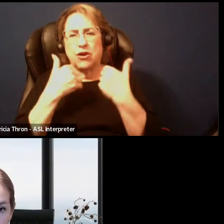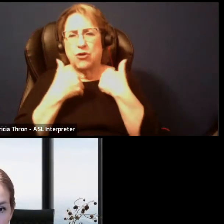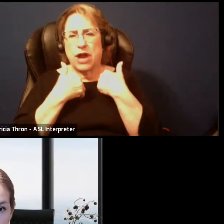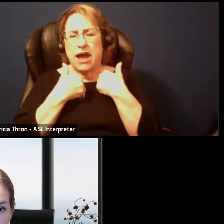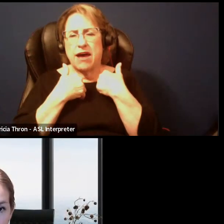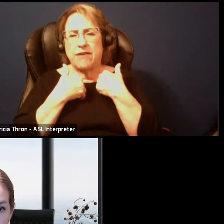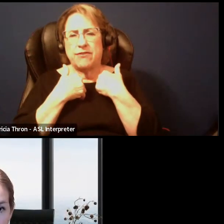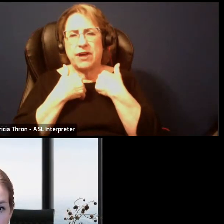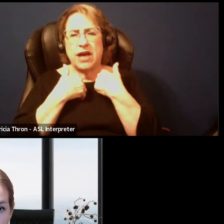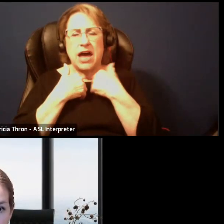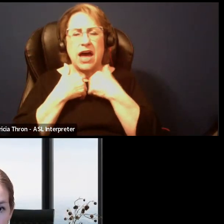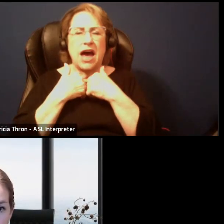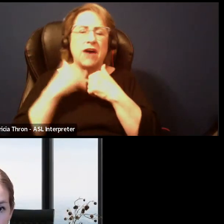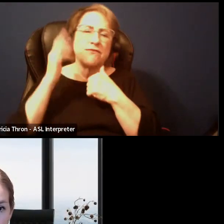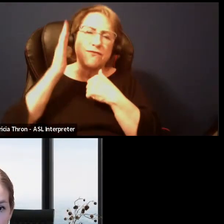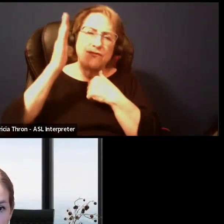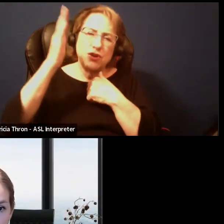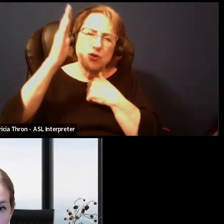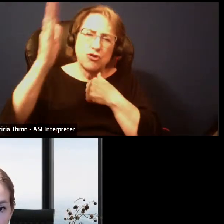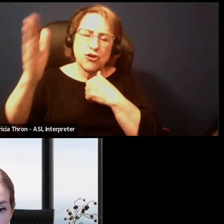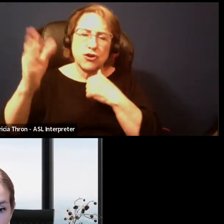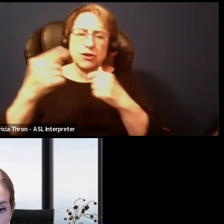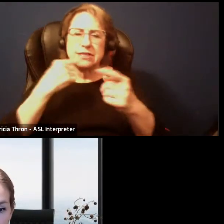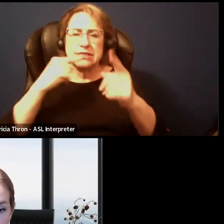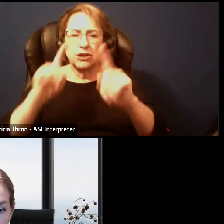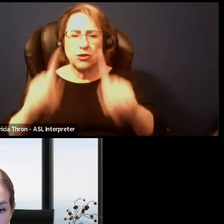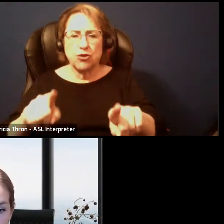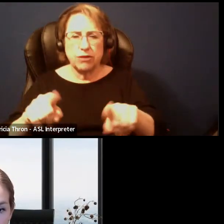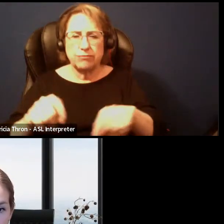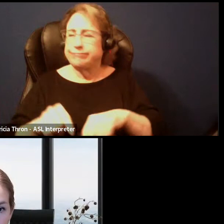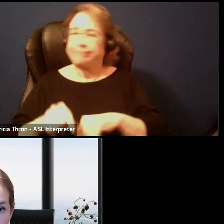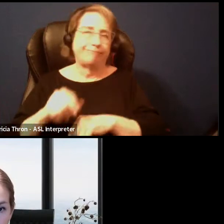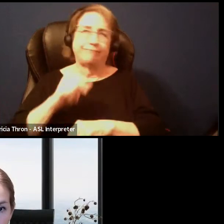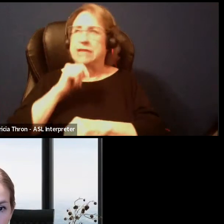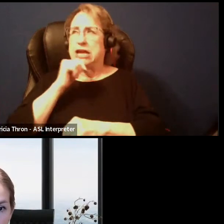it. They do not seem to at this point.